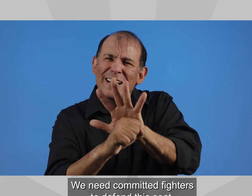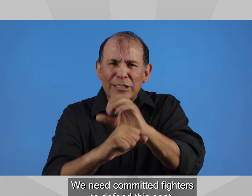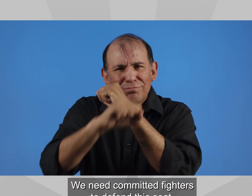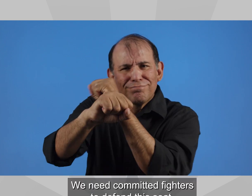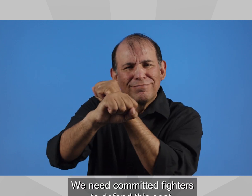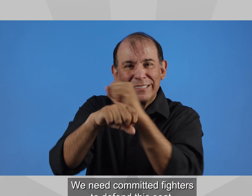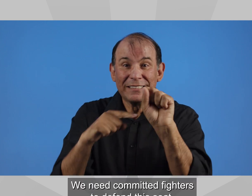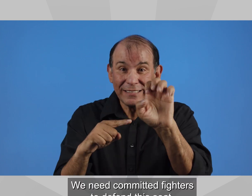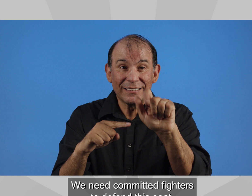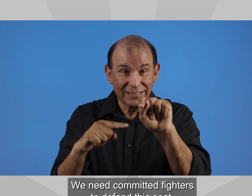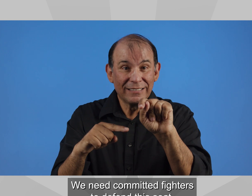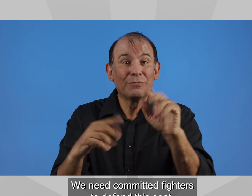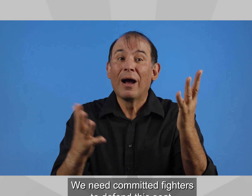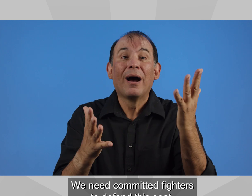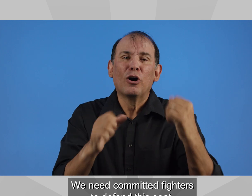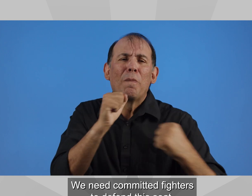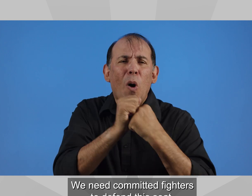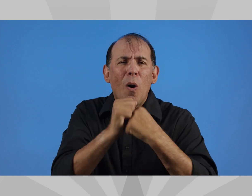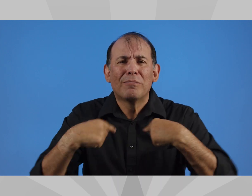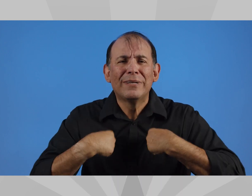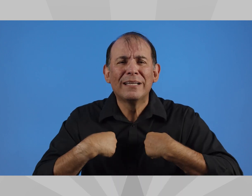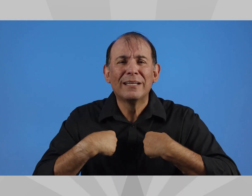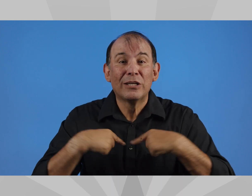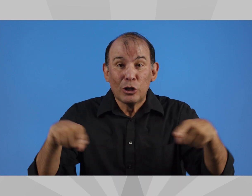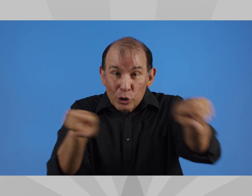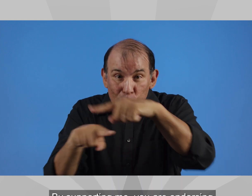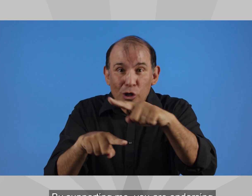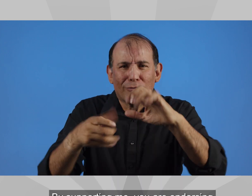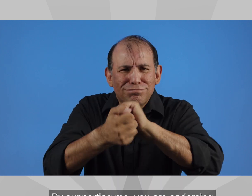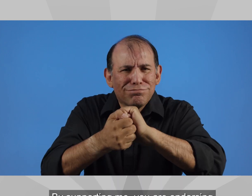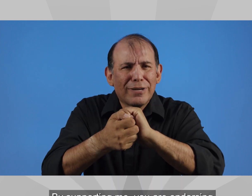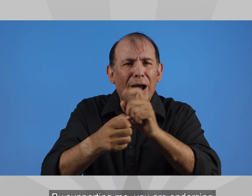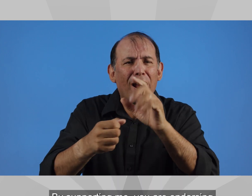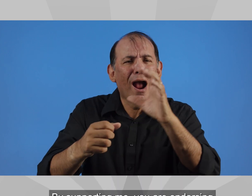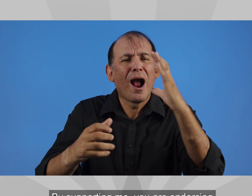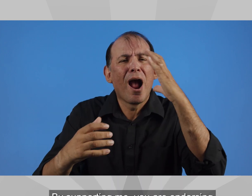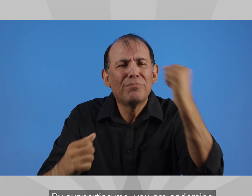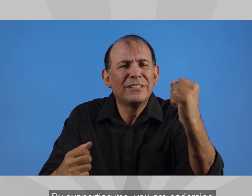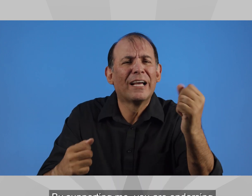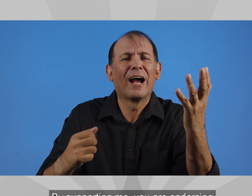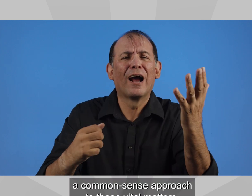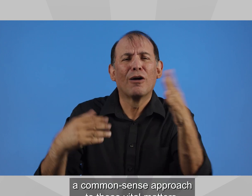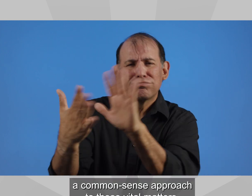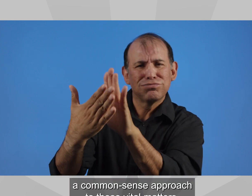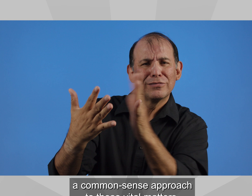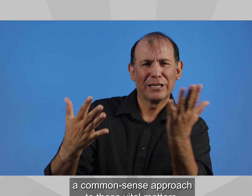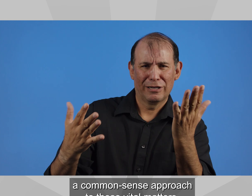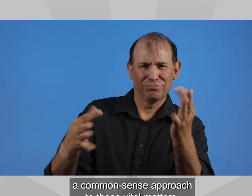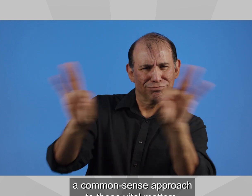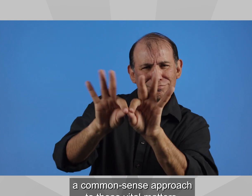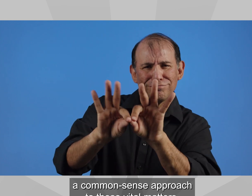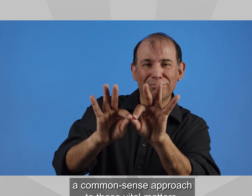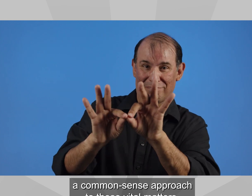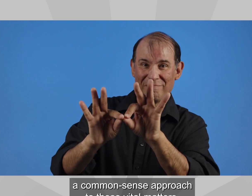We need committed fighters to defend this seat. By supporting me, you are endorsing a common-sense